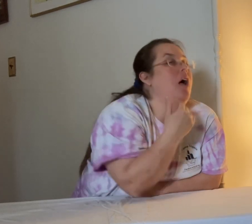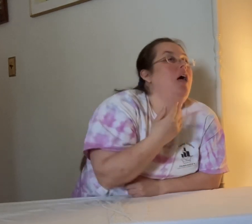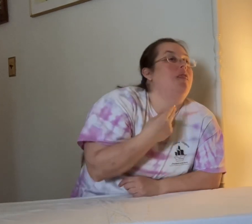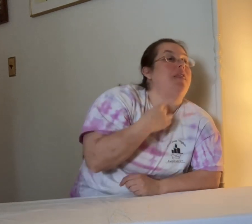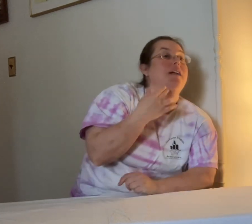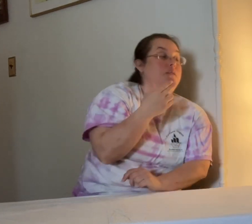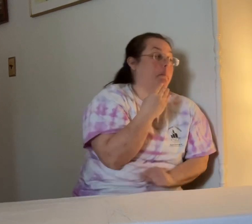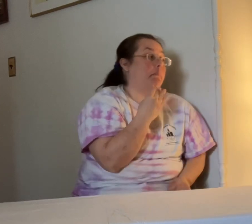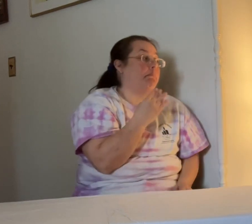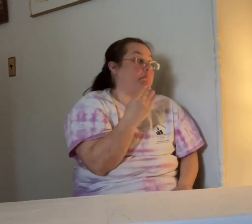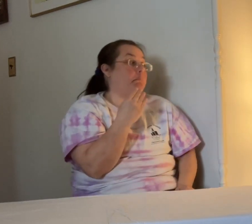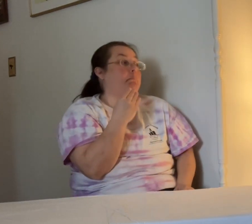That's